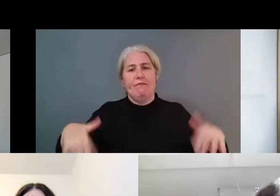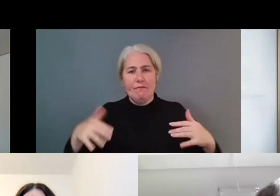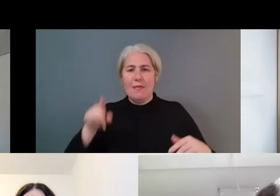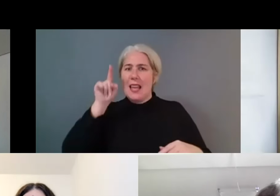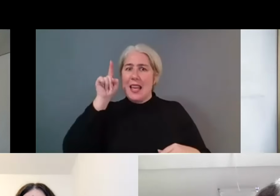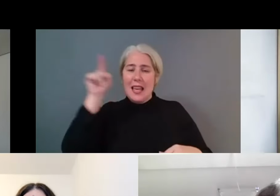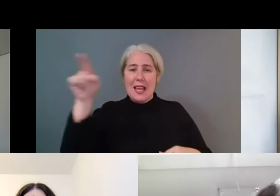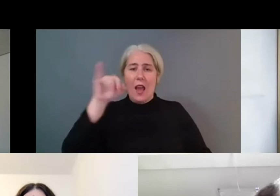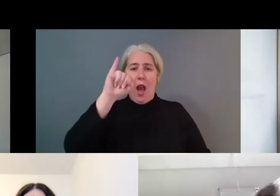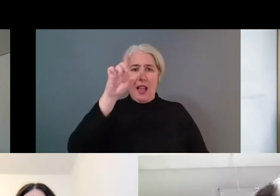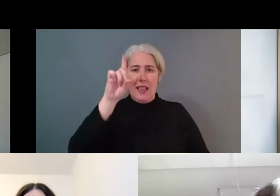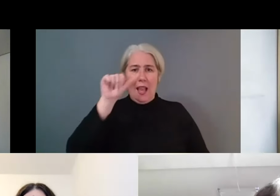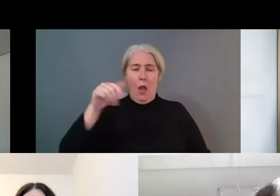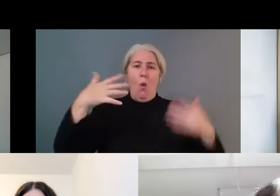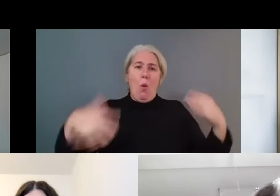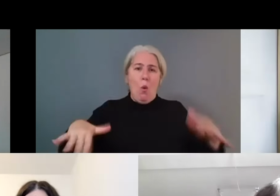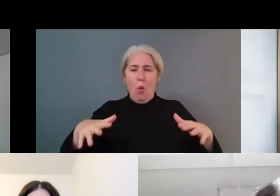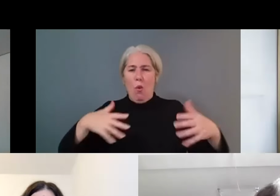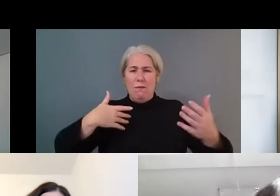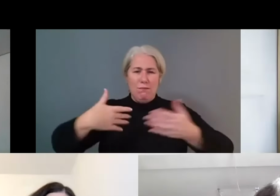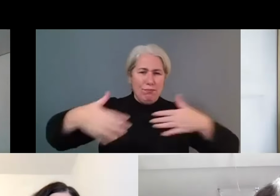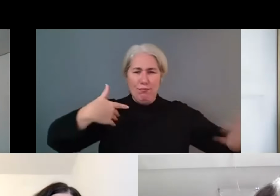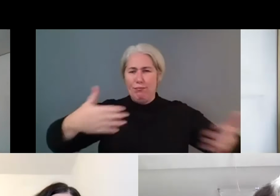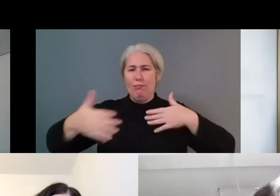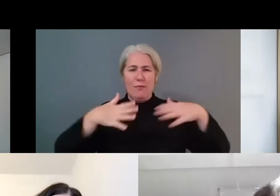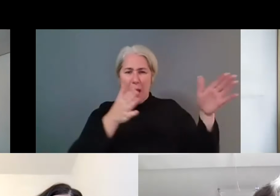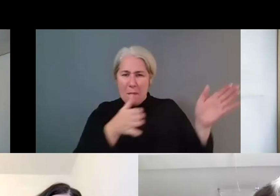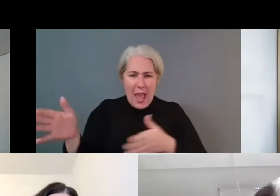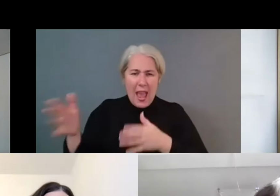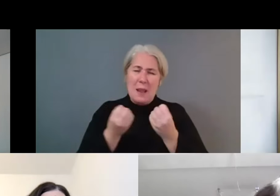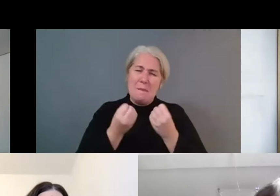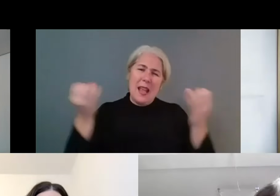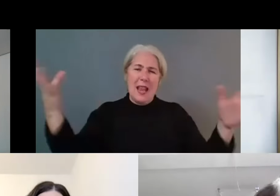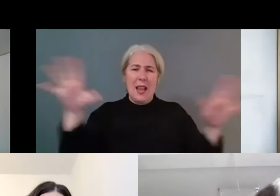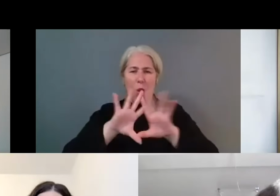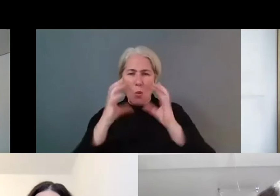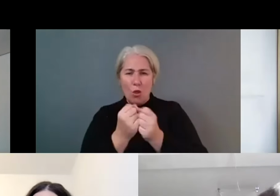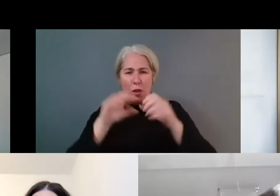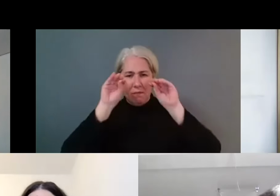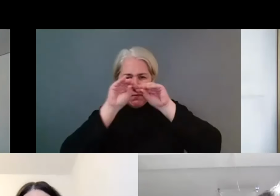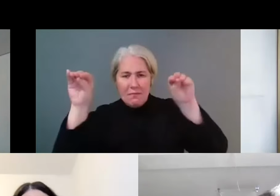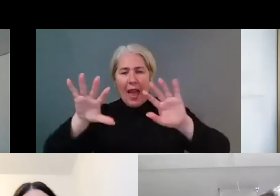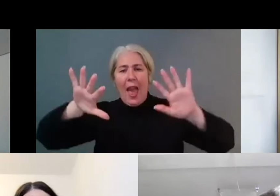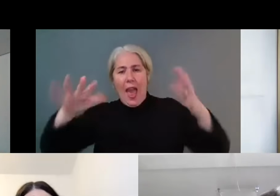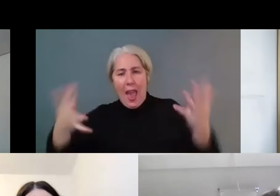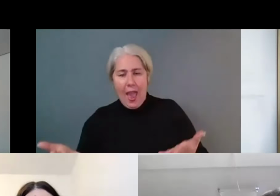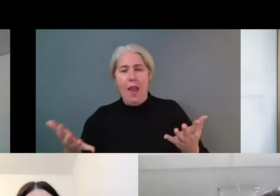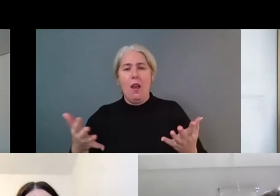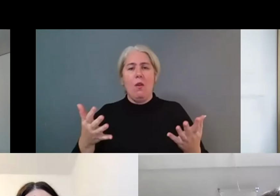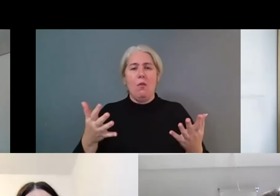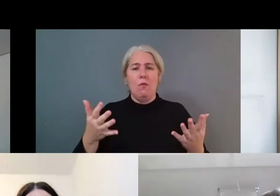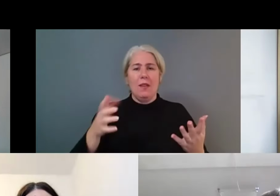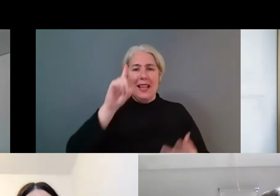NGOs, DPOs on how to engage with the CRPD. So International Disability Alliance is also a very